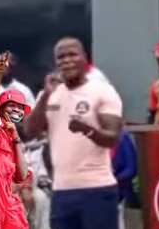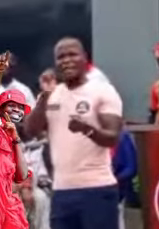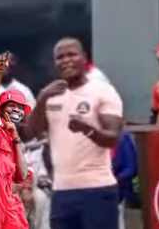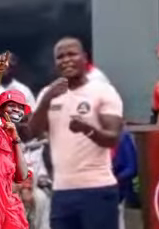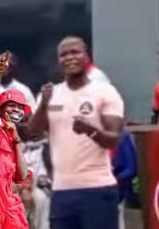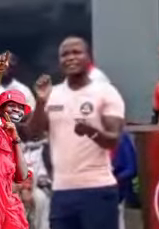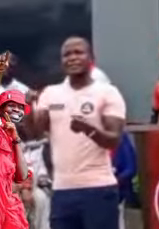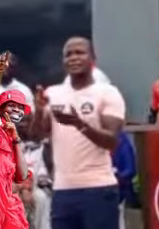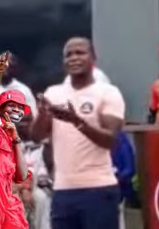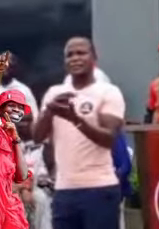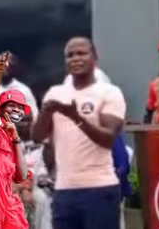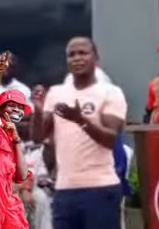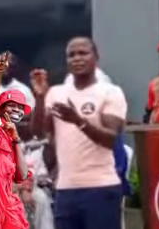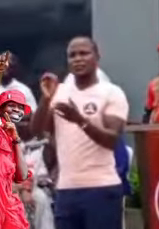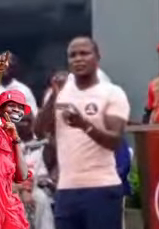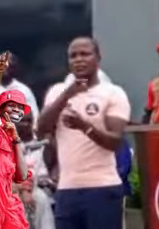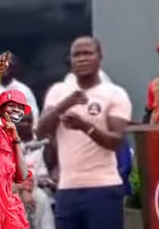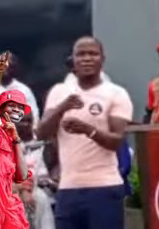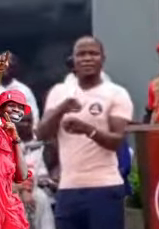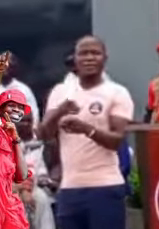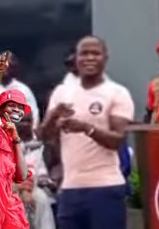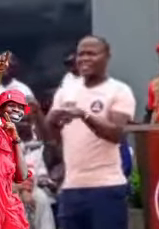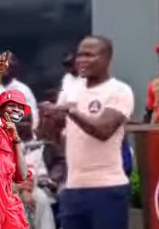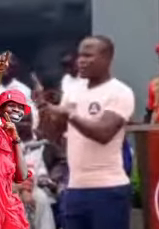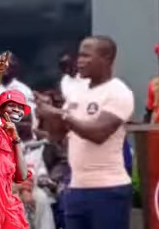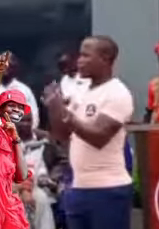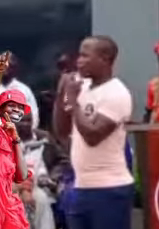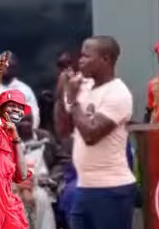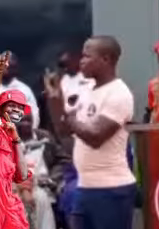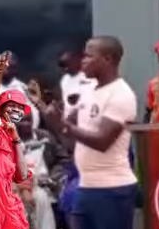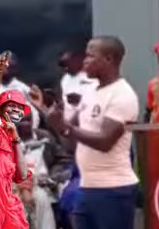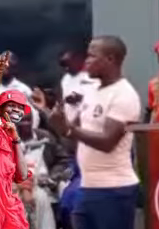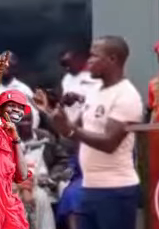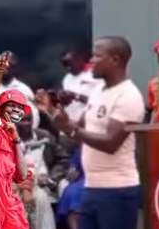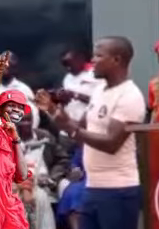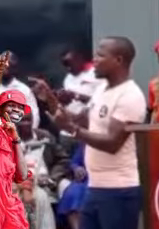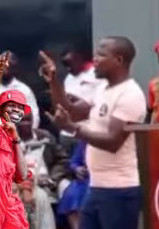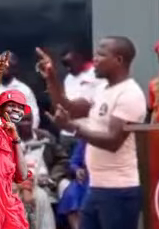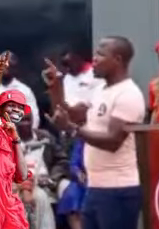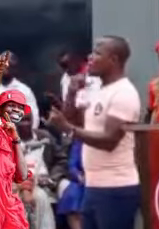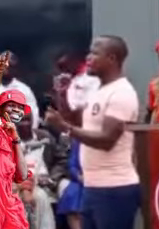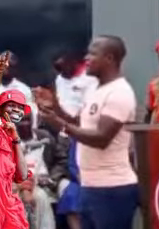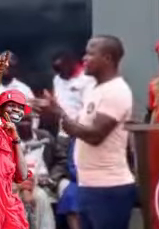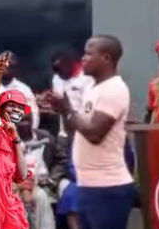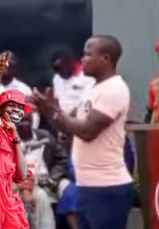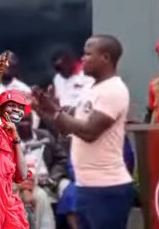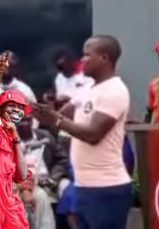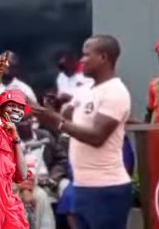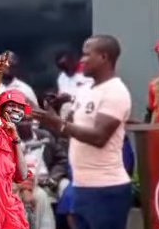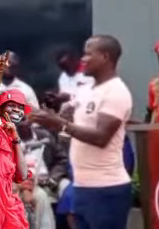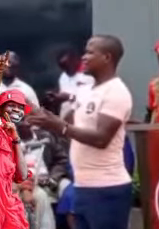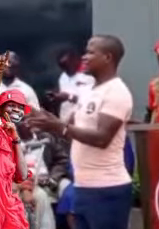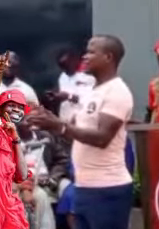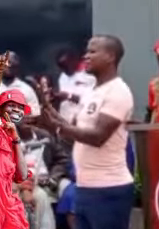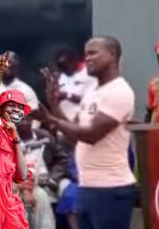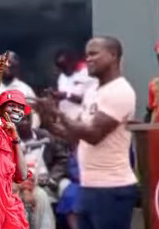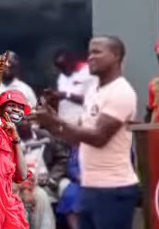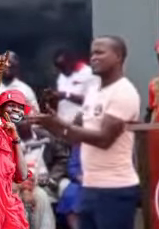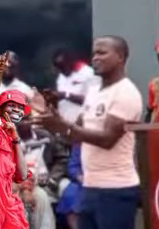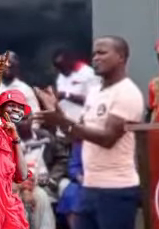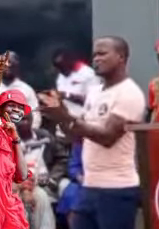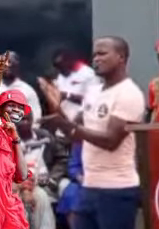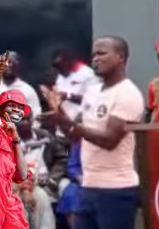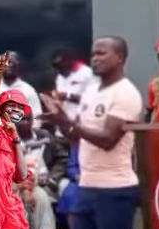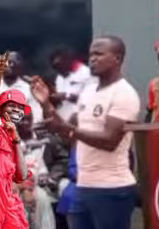tibayiza butamunonya. Ne bagamba tirubongo ya ba mukutte. Tewe unya.